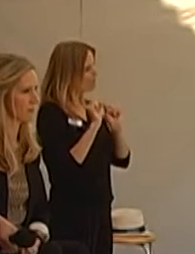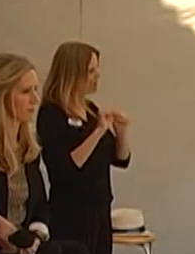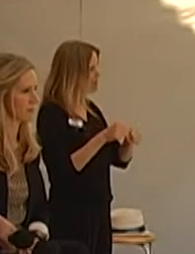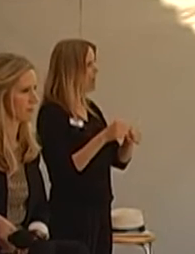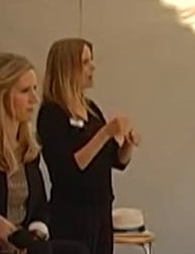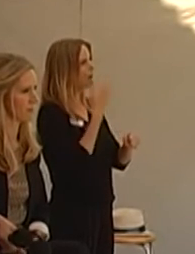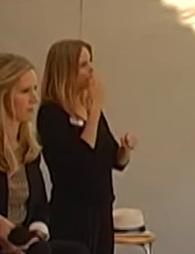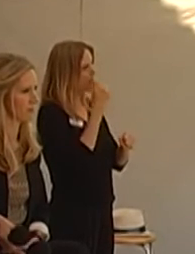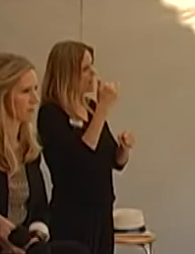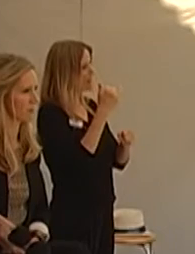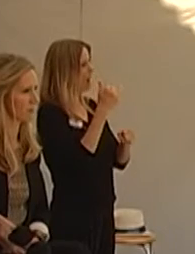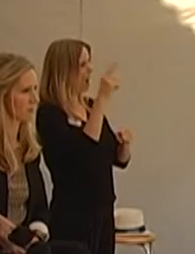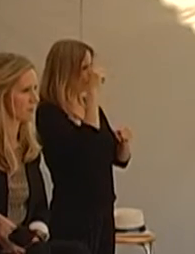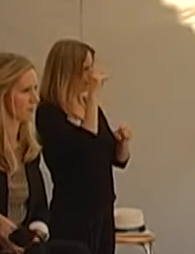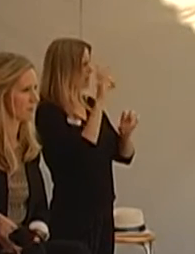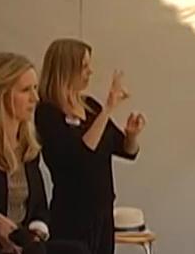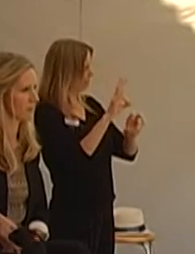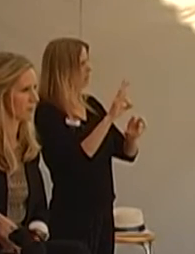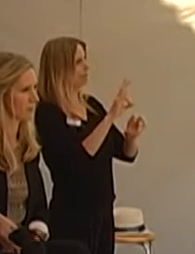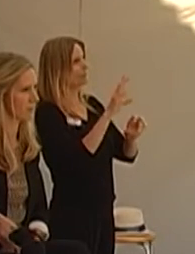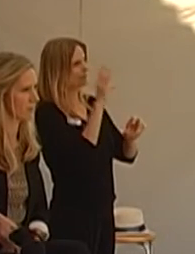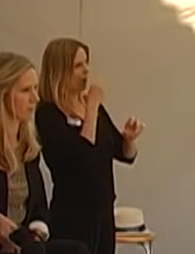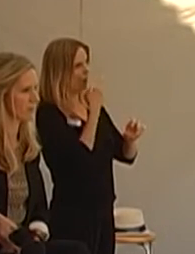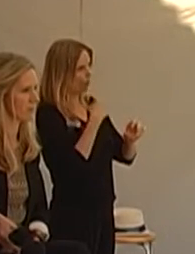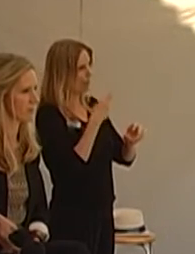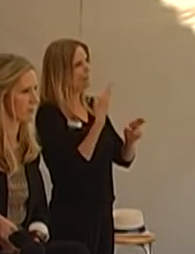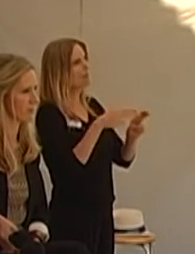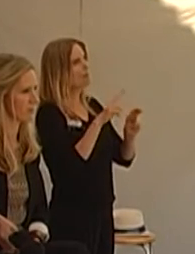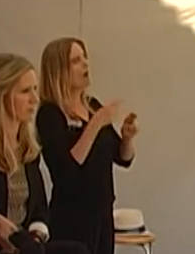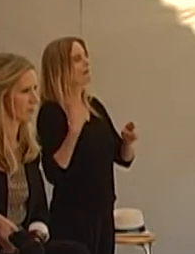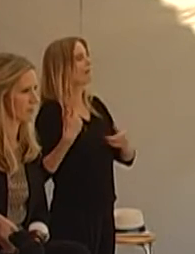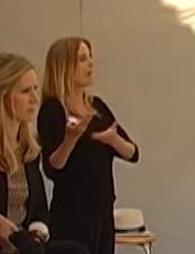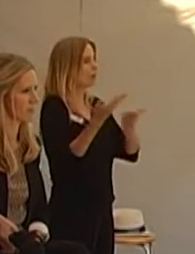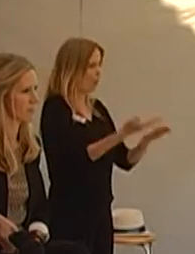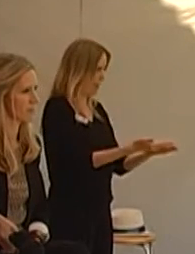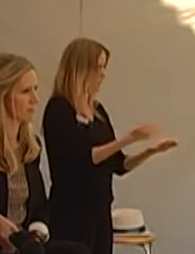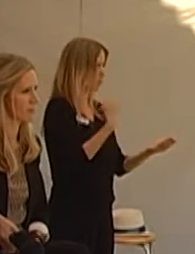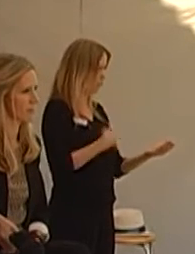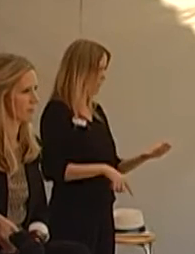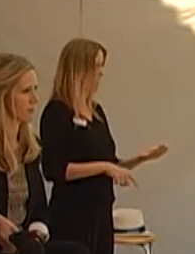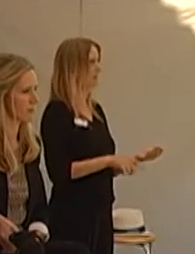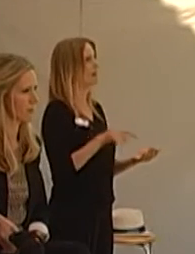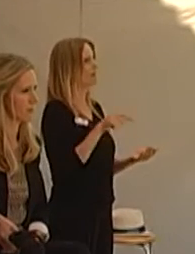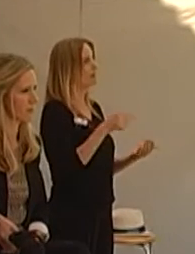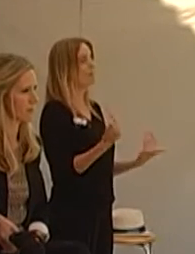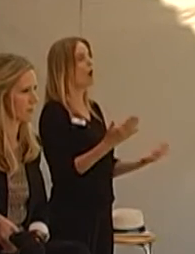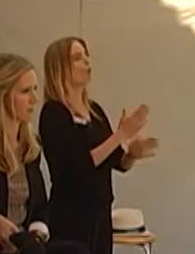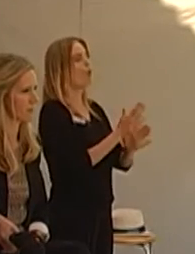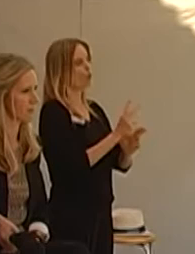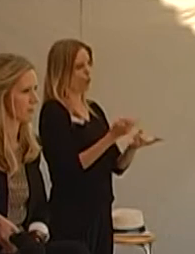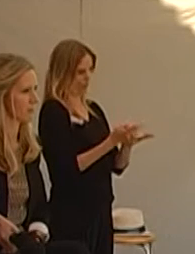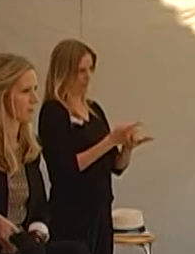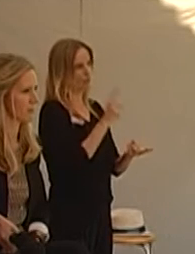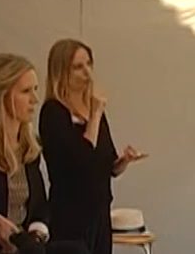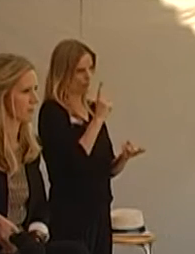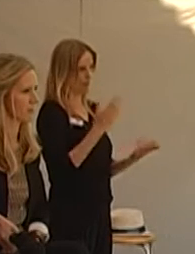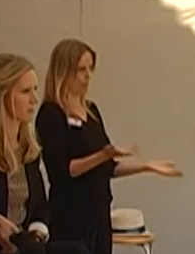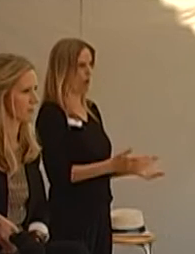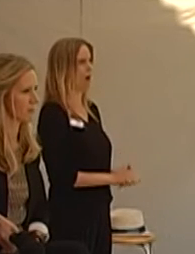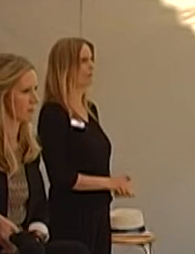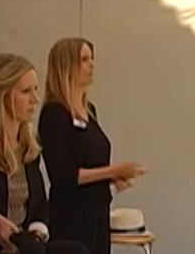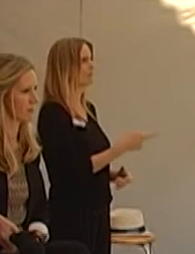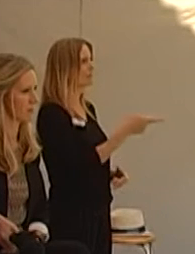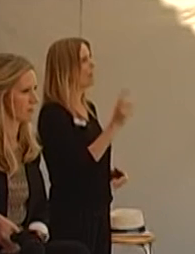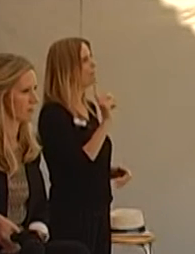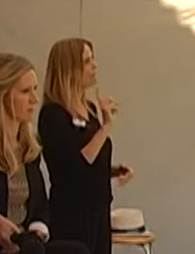country, and they were welcomed by the others. And that's also the situation today. You have to